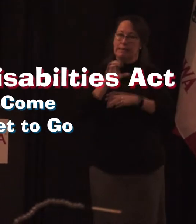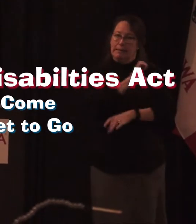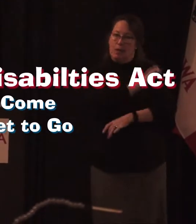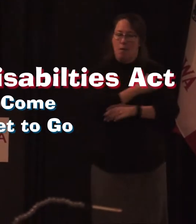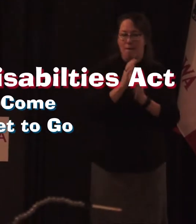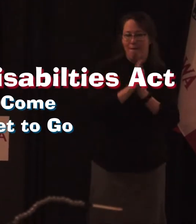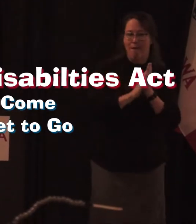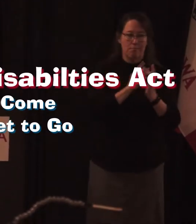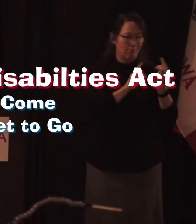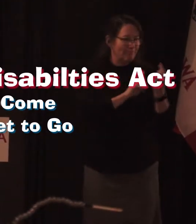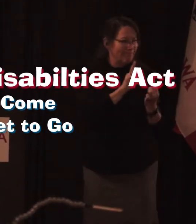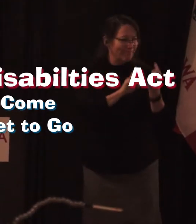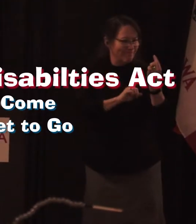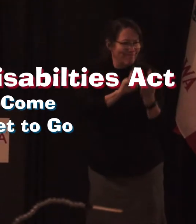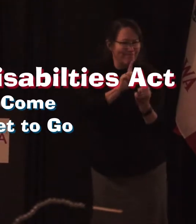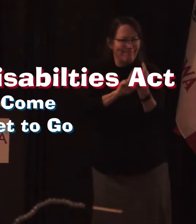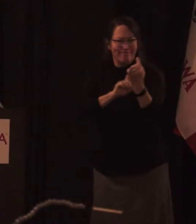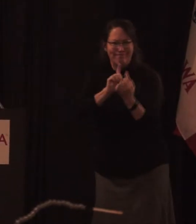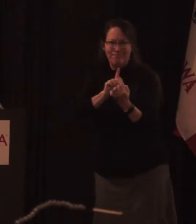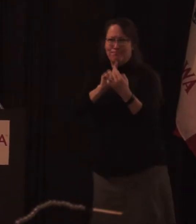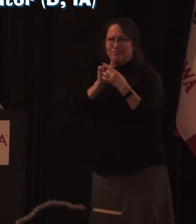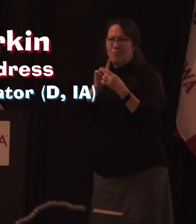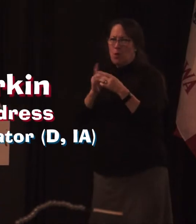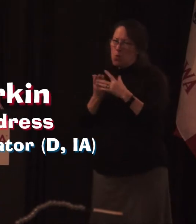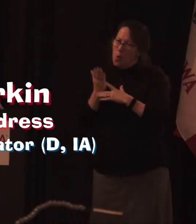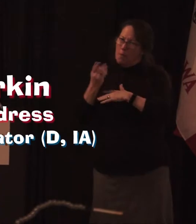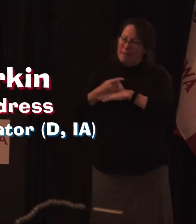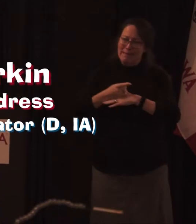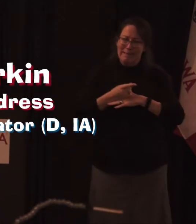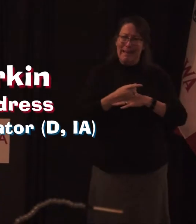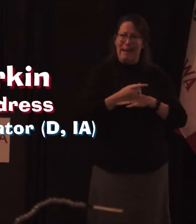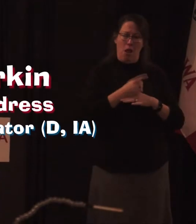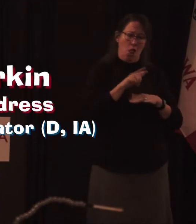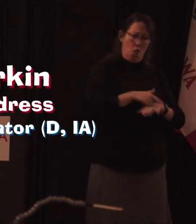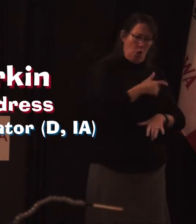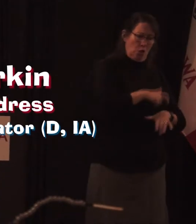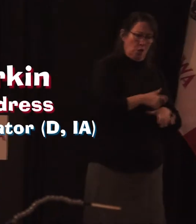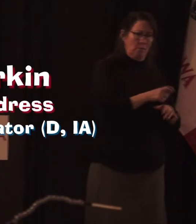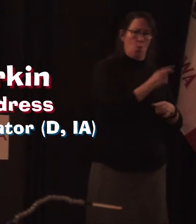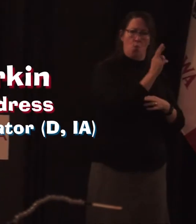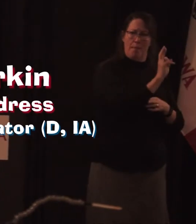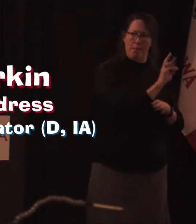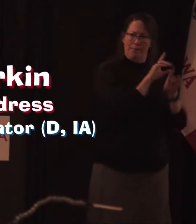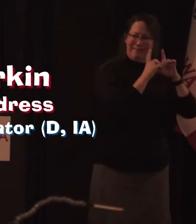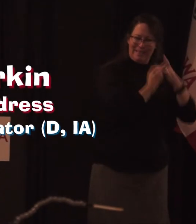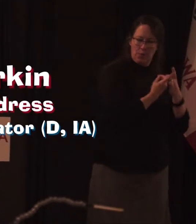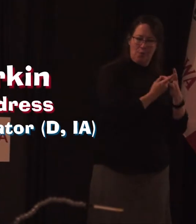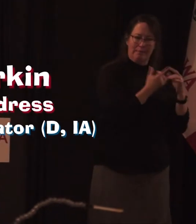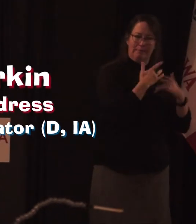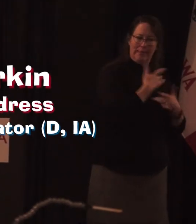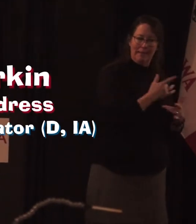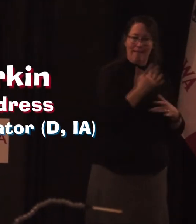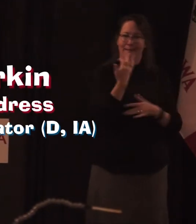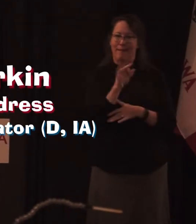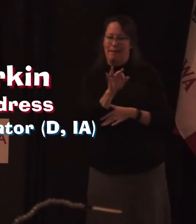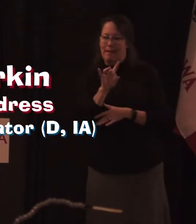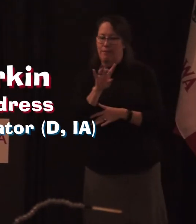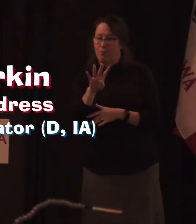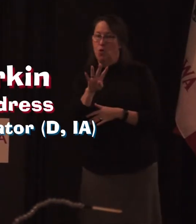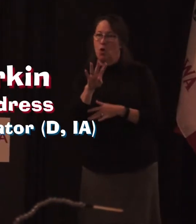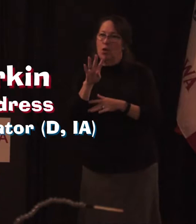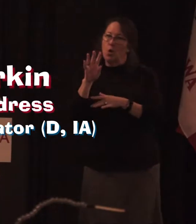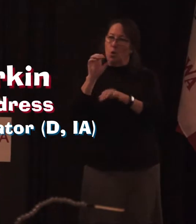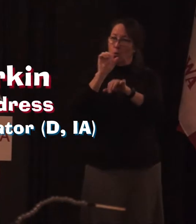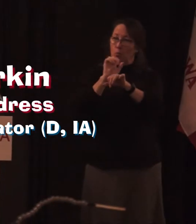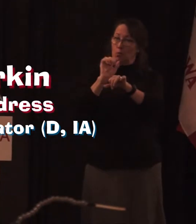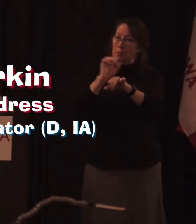energetic person-to-person campaign carried the day against an incumbent in a long-standing Republican district. In 1984, after